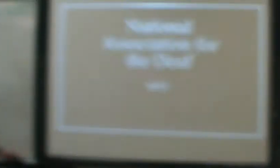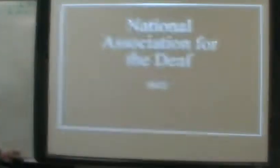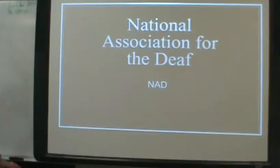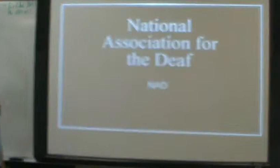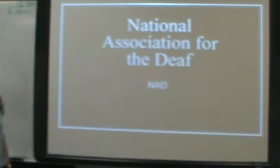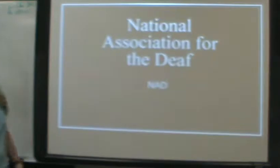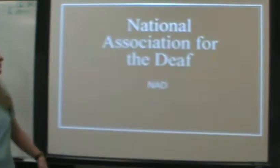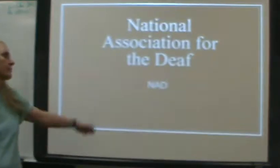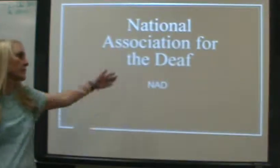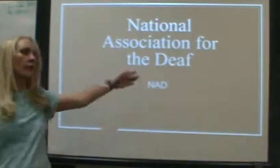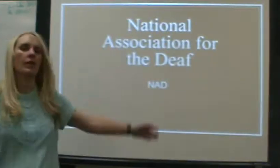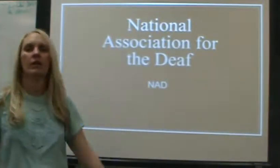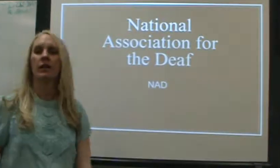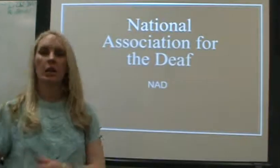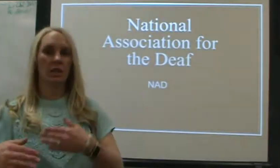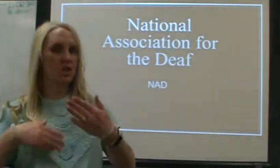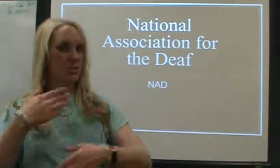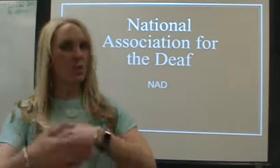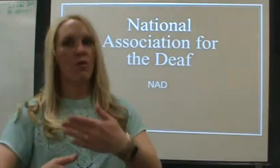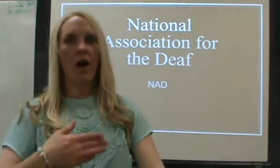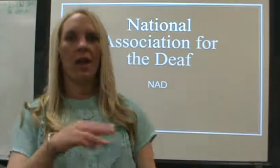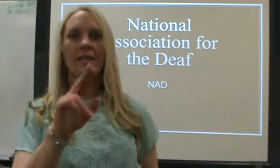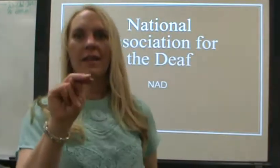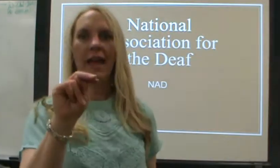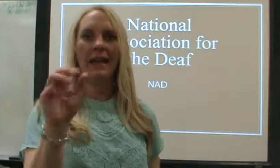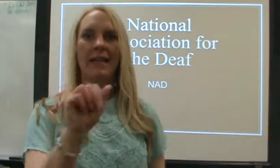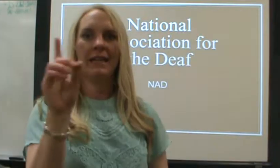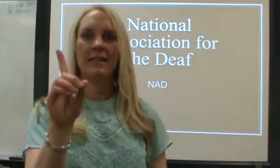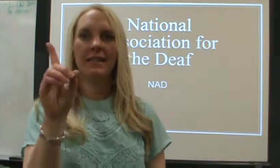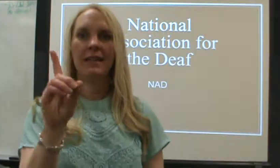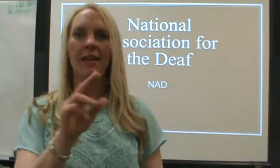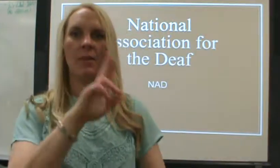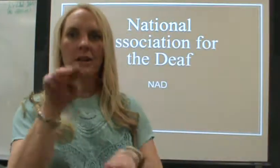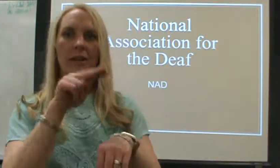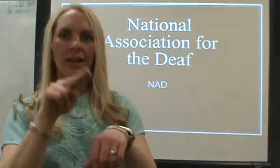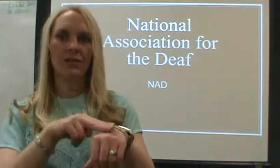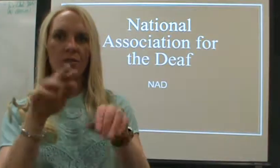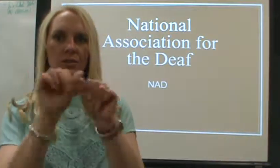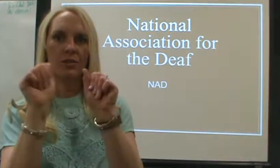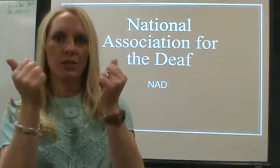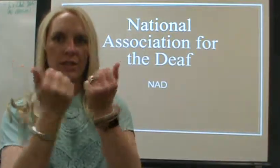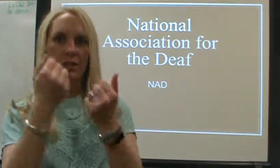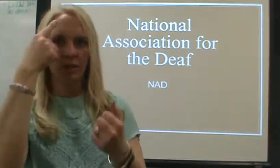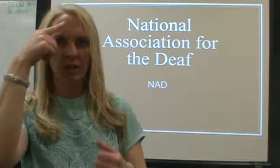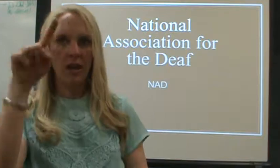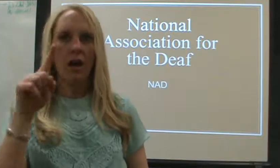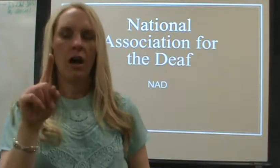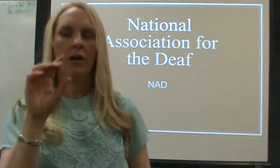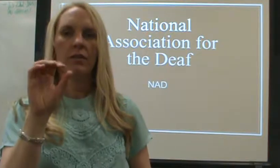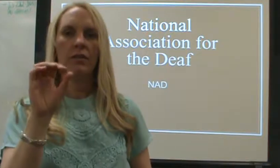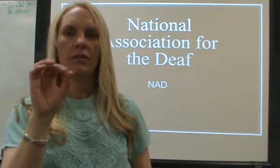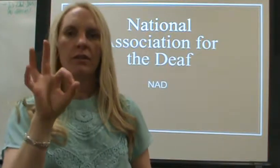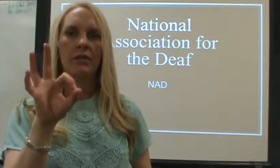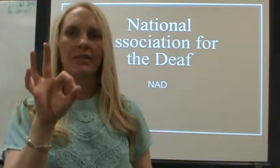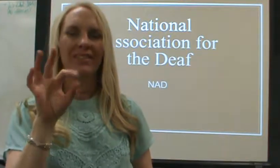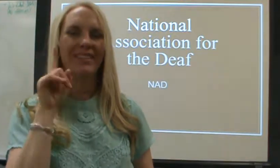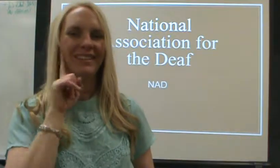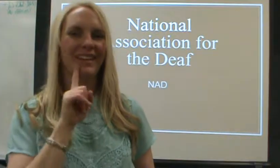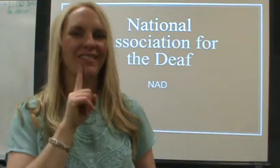All right. Let's just move on to the NAD, the National Association of the Deaf.